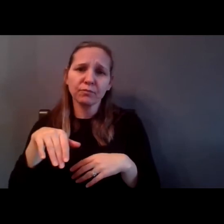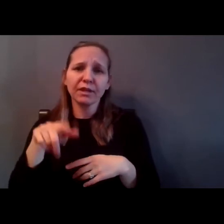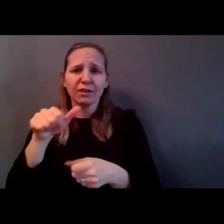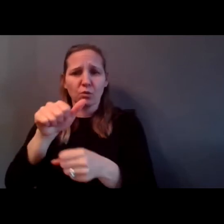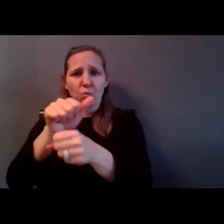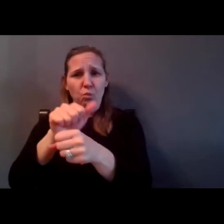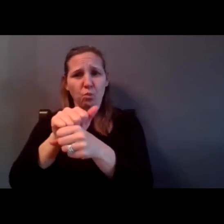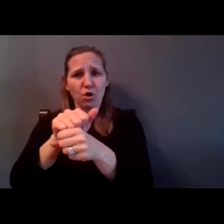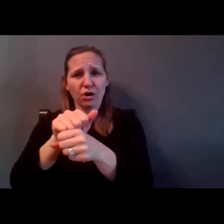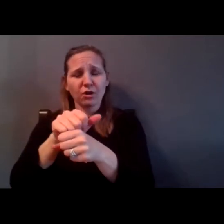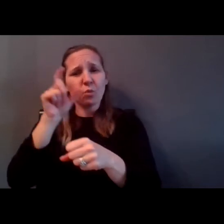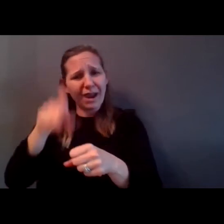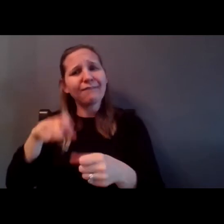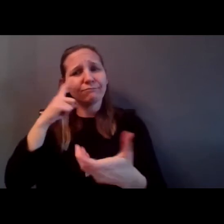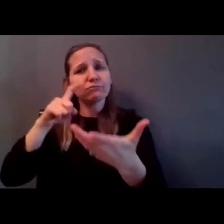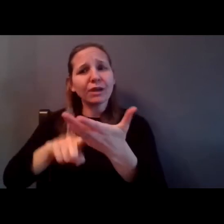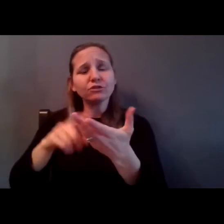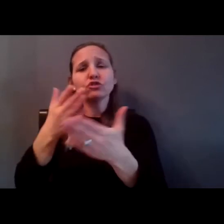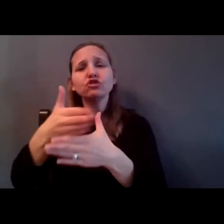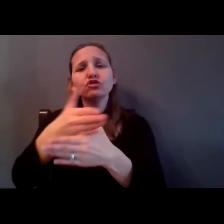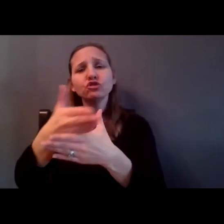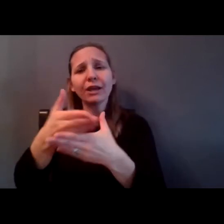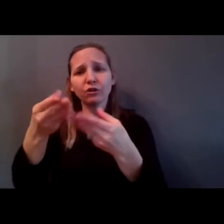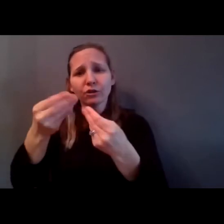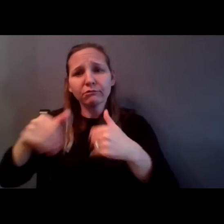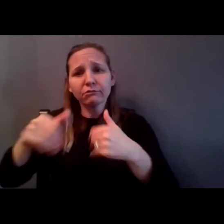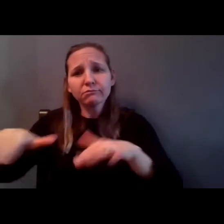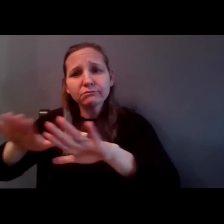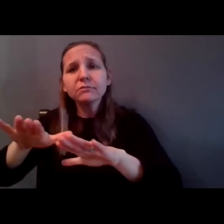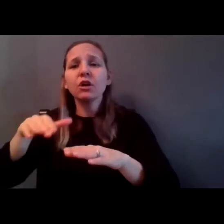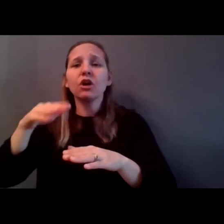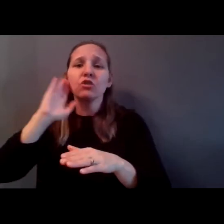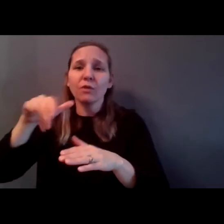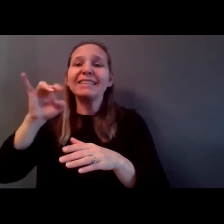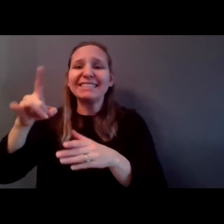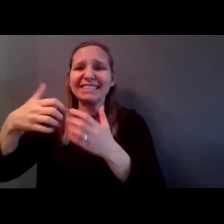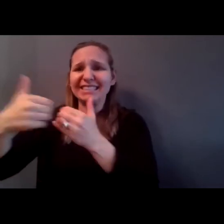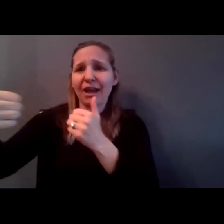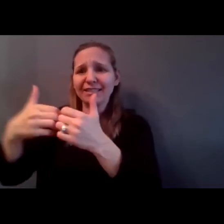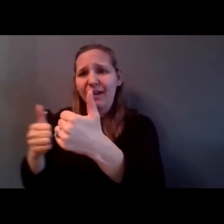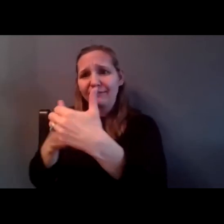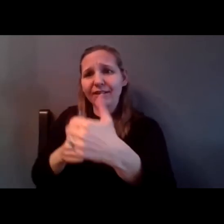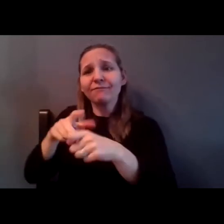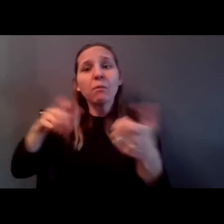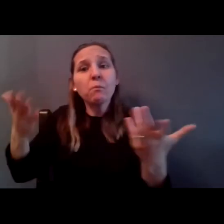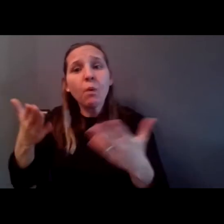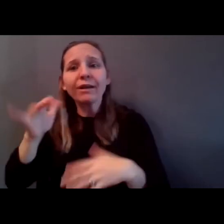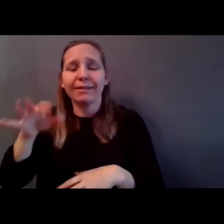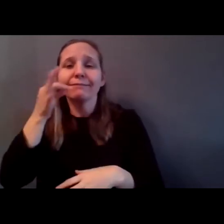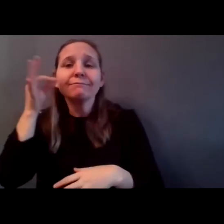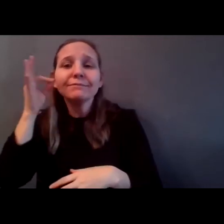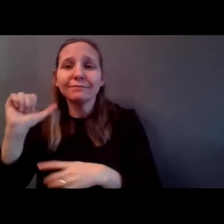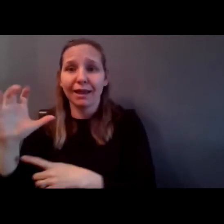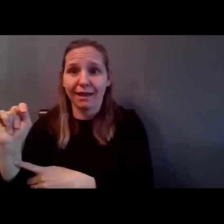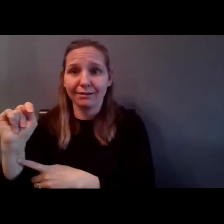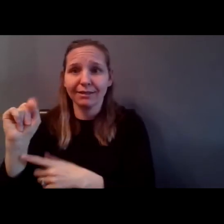recognize the shared territory of Musqueam, Squamish, and Tsleil-Waututh, that this was divided under the Indian Act, and that we have then